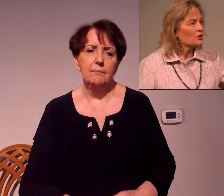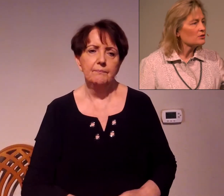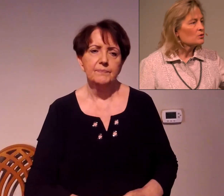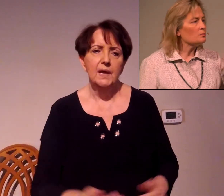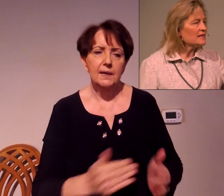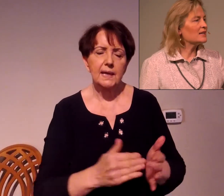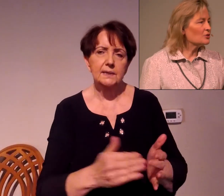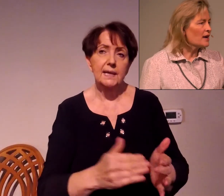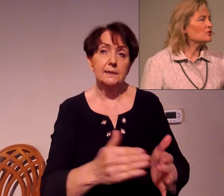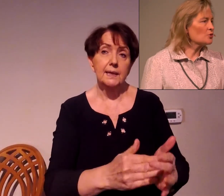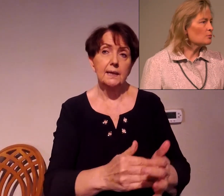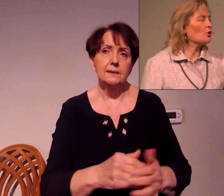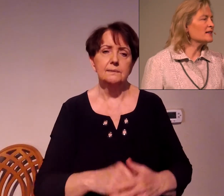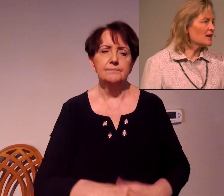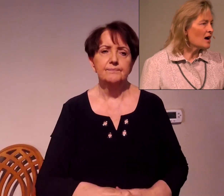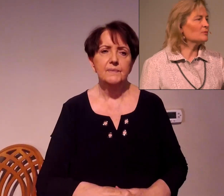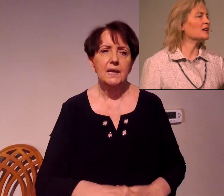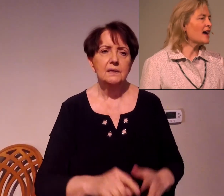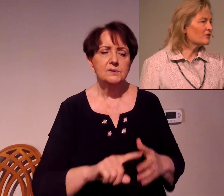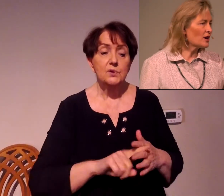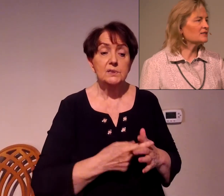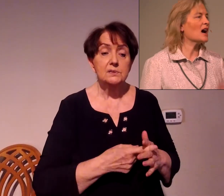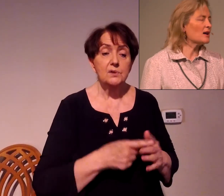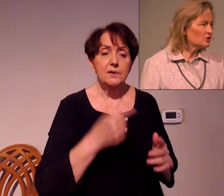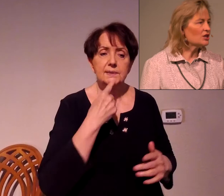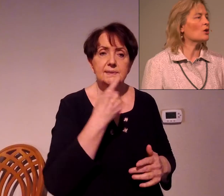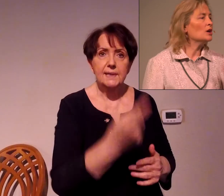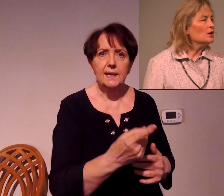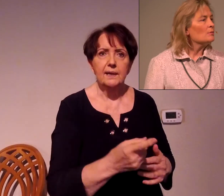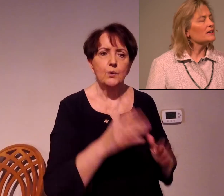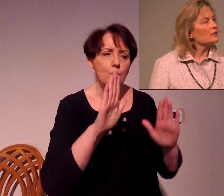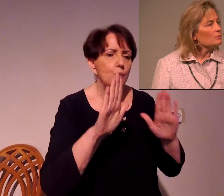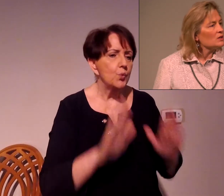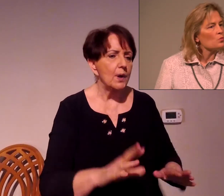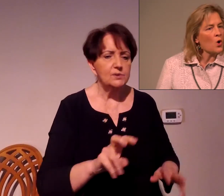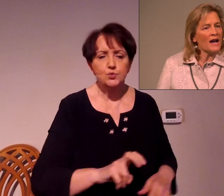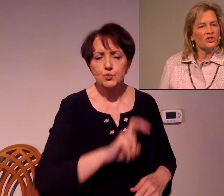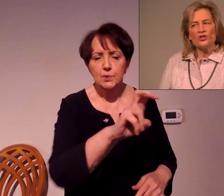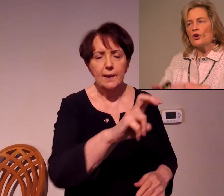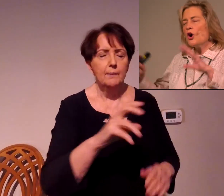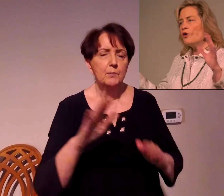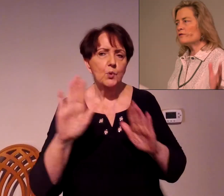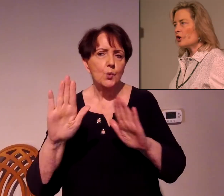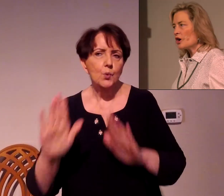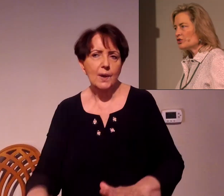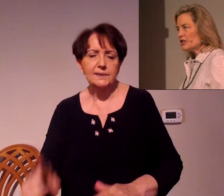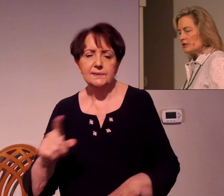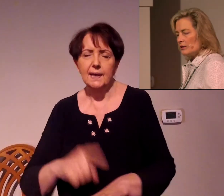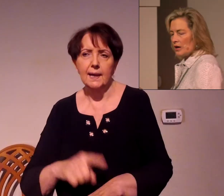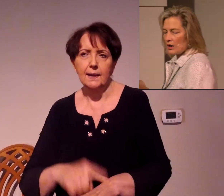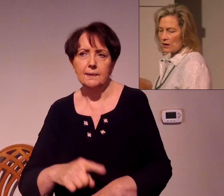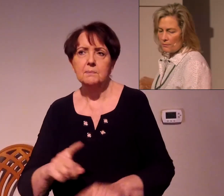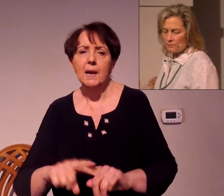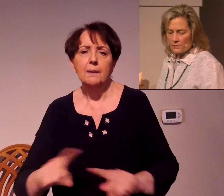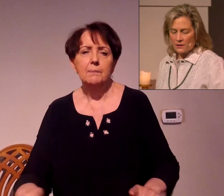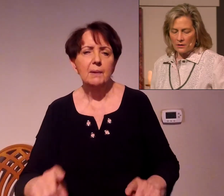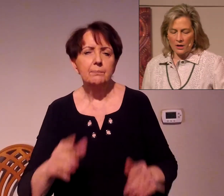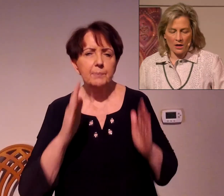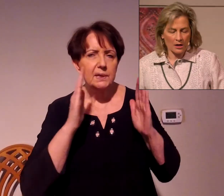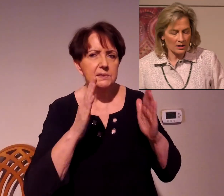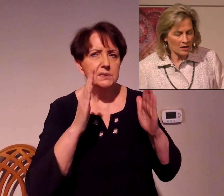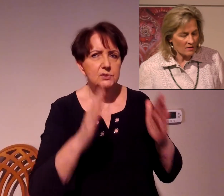So I started repeating, great trip, great time, gonna have a great time, But watch your overarching